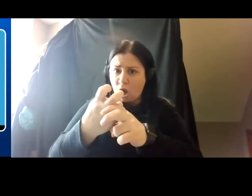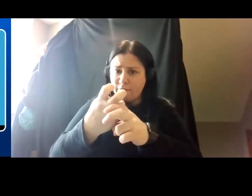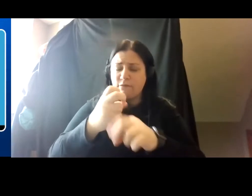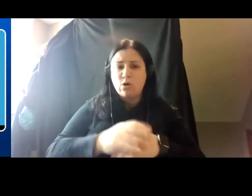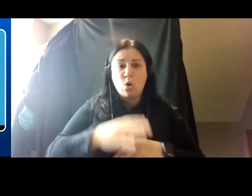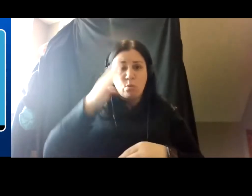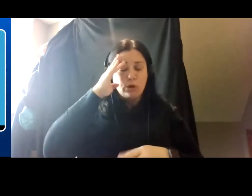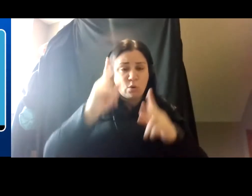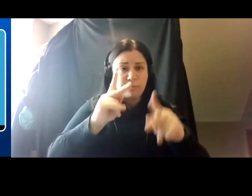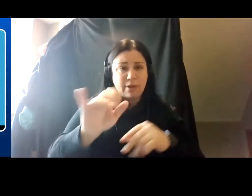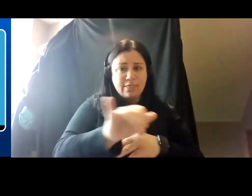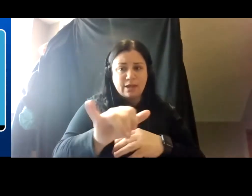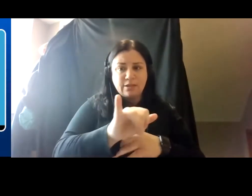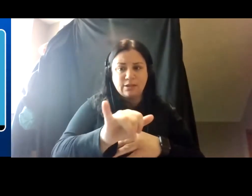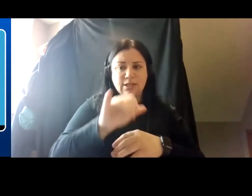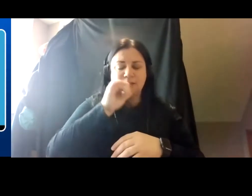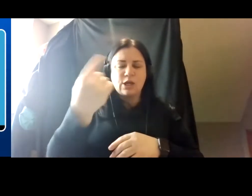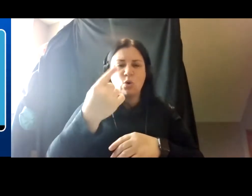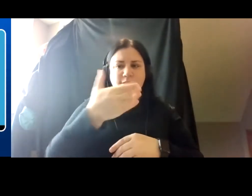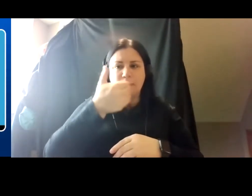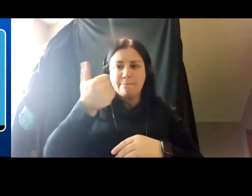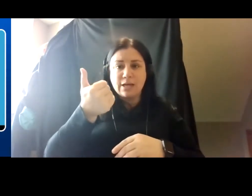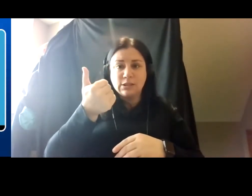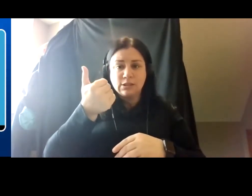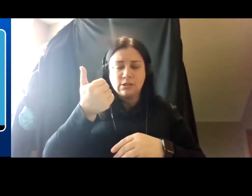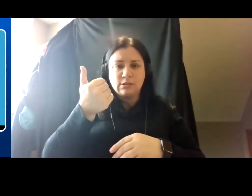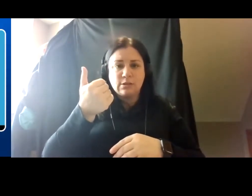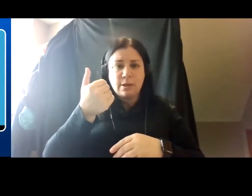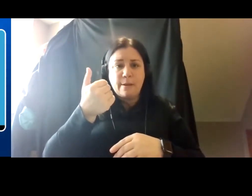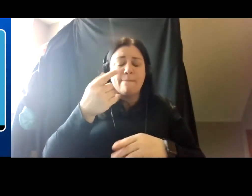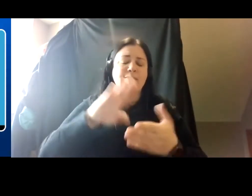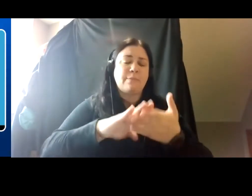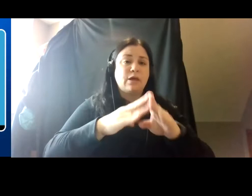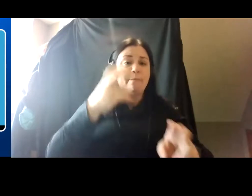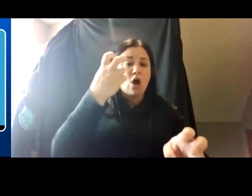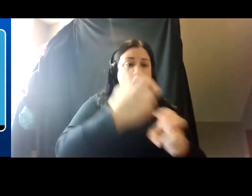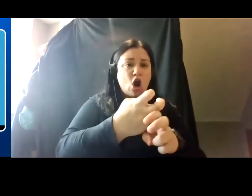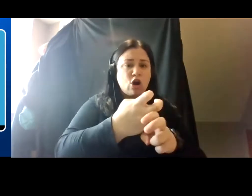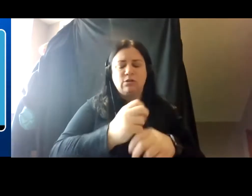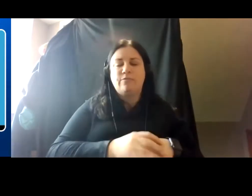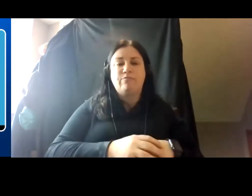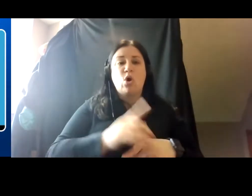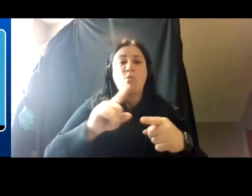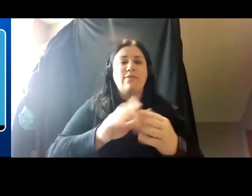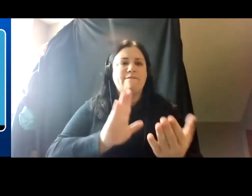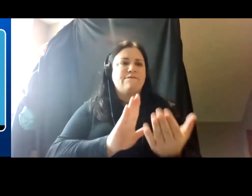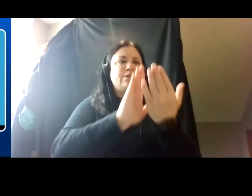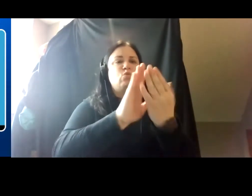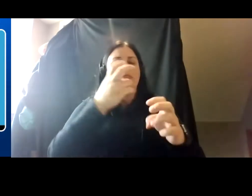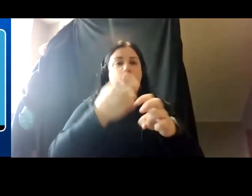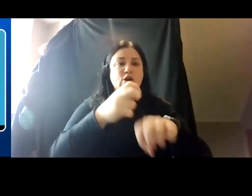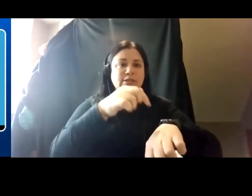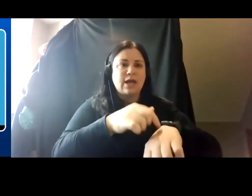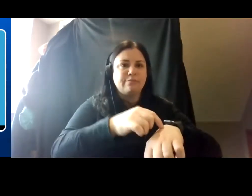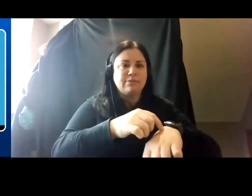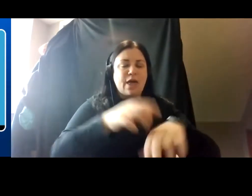people like this. It's not always the best thing, but they come very tough and very hard. When they're faced with that adversity, they get very